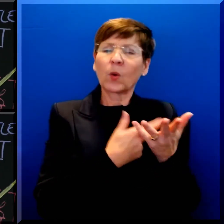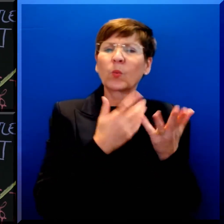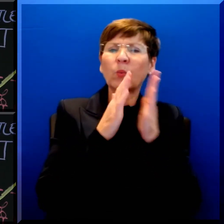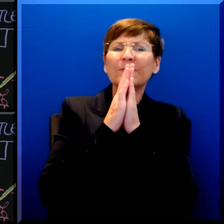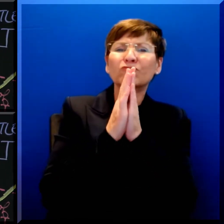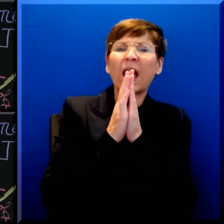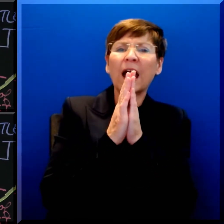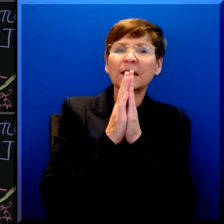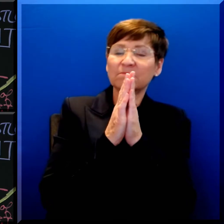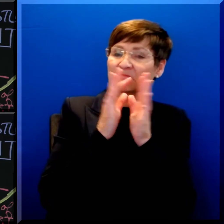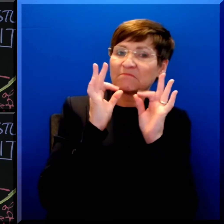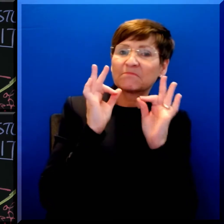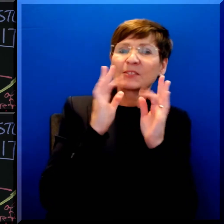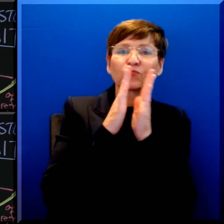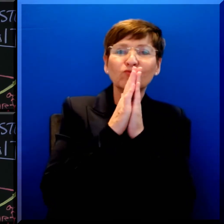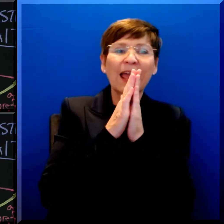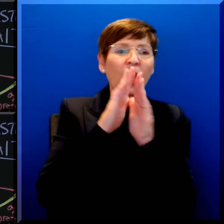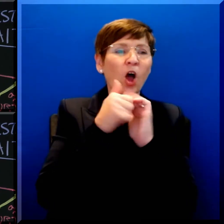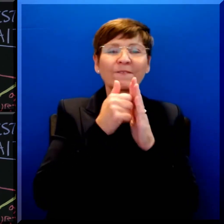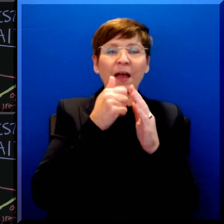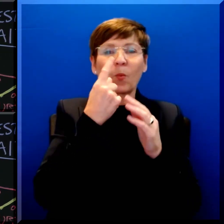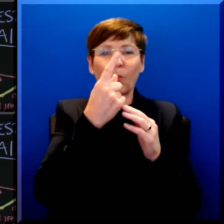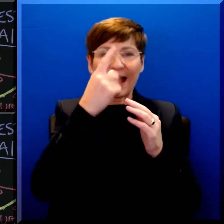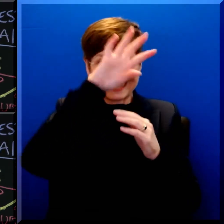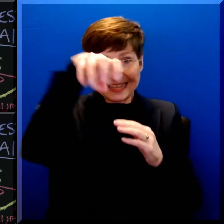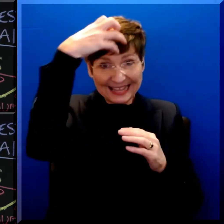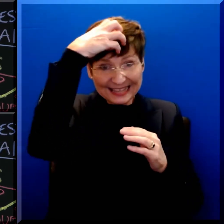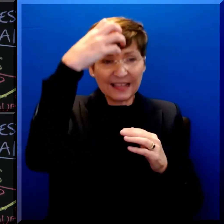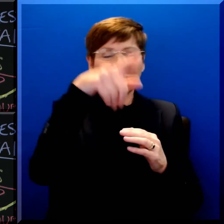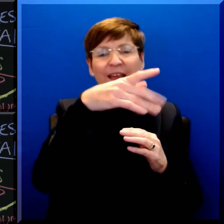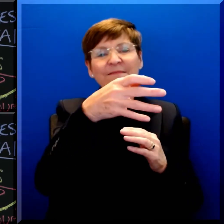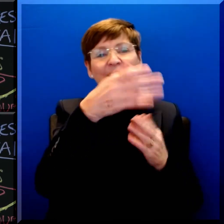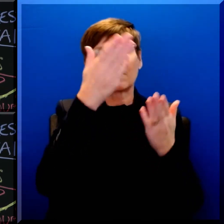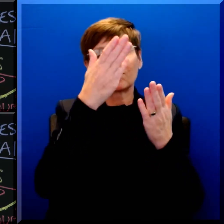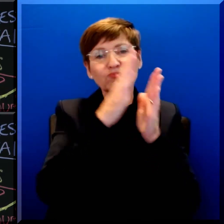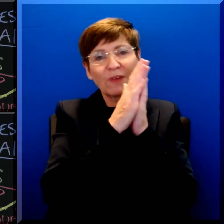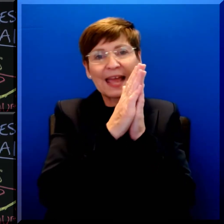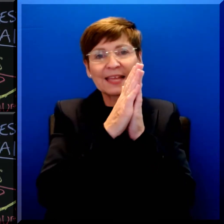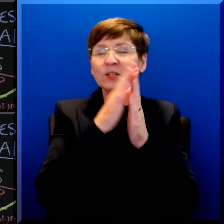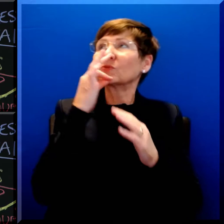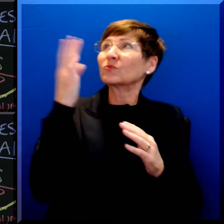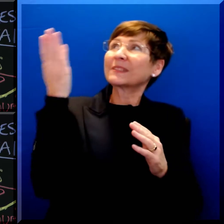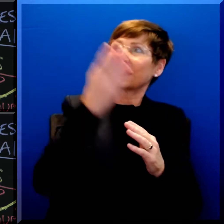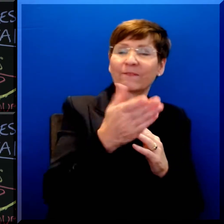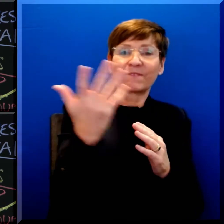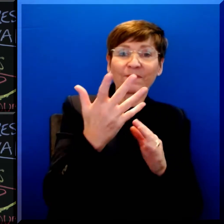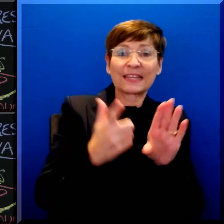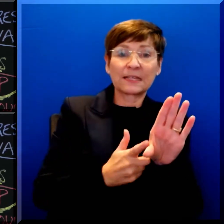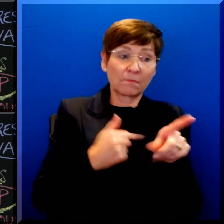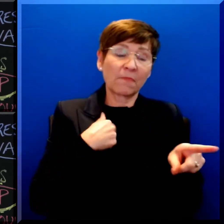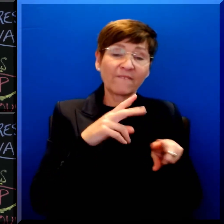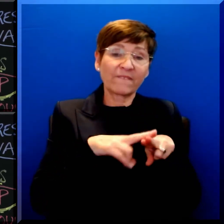prayer of Hezekiah, a dying king who asked God to add 15 years to his life. And my dad got 15 years and